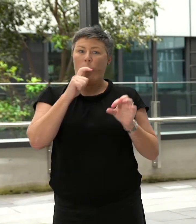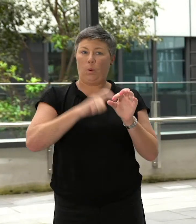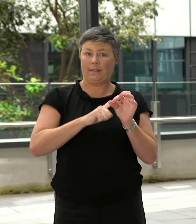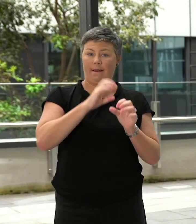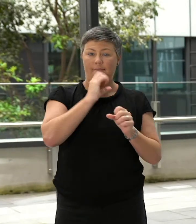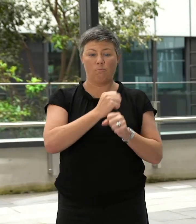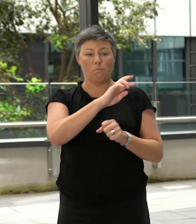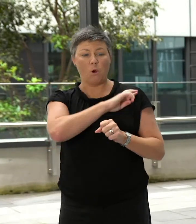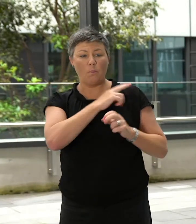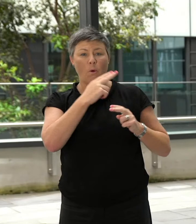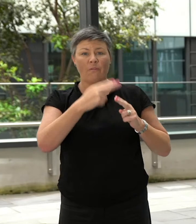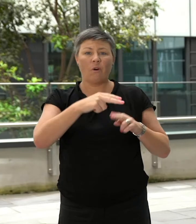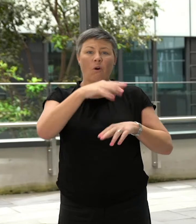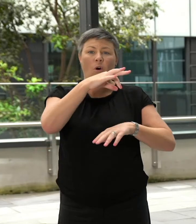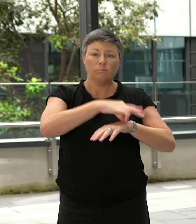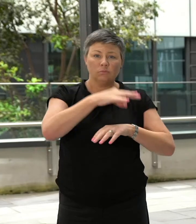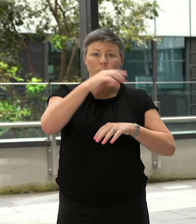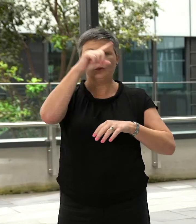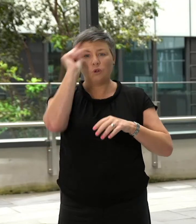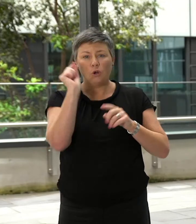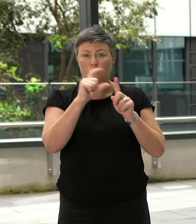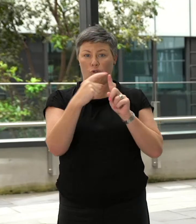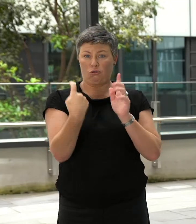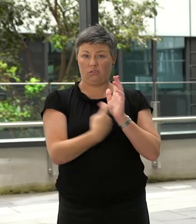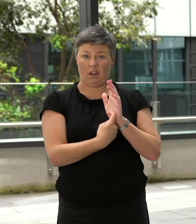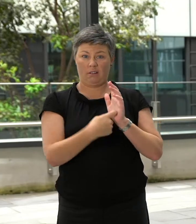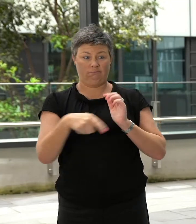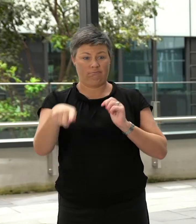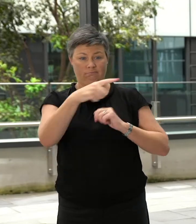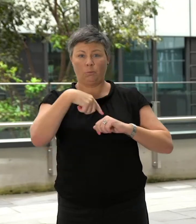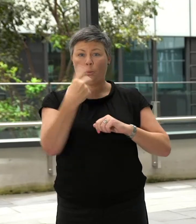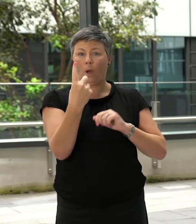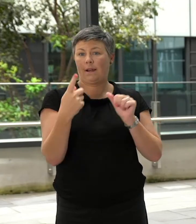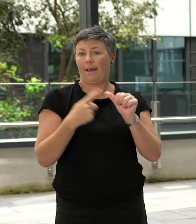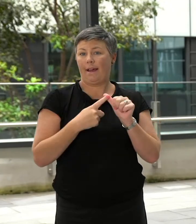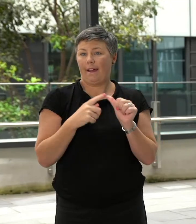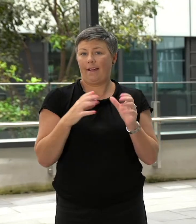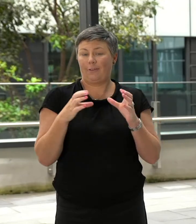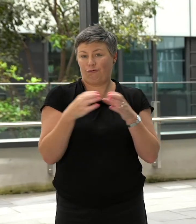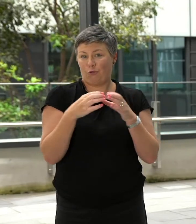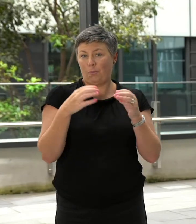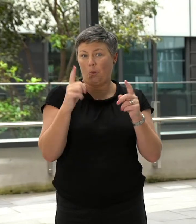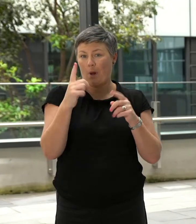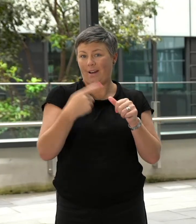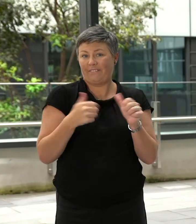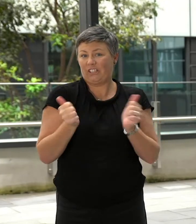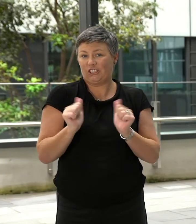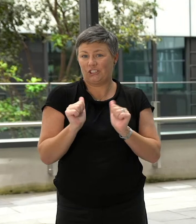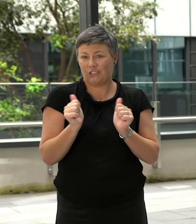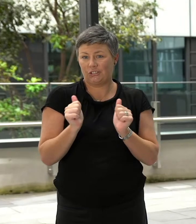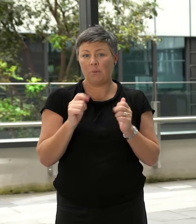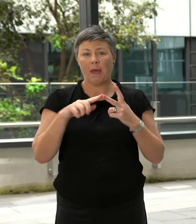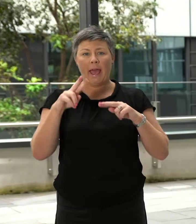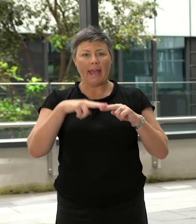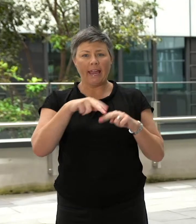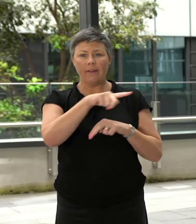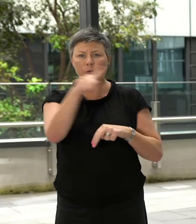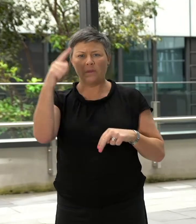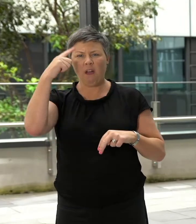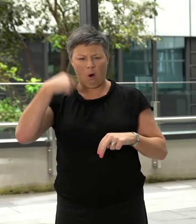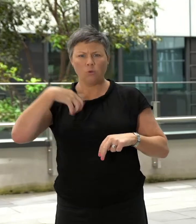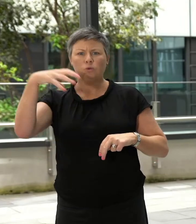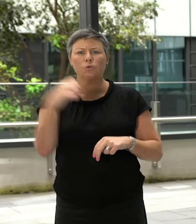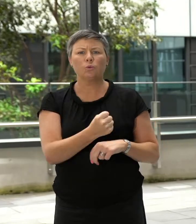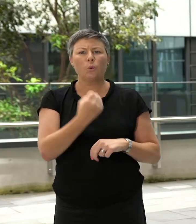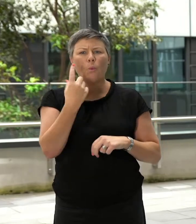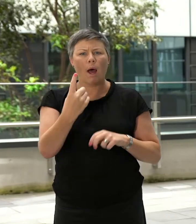Group 1A outside residential aged care we have now completed. If there is anybody out there who believes they belong to Group 1A and